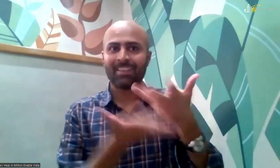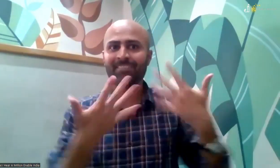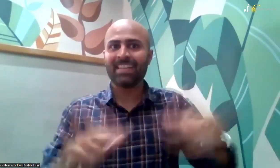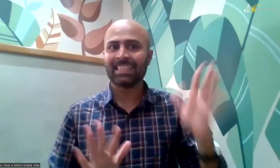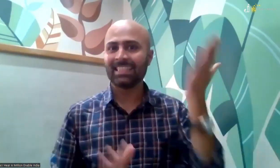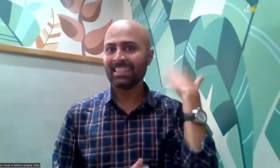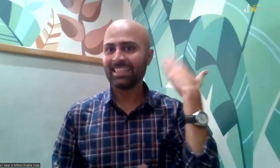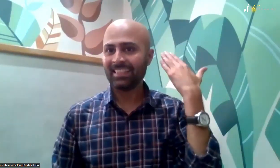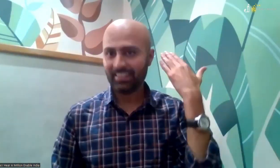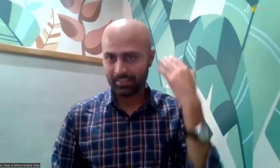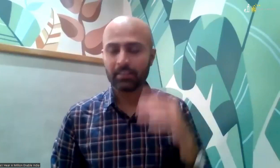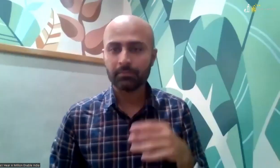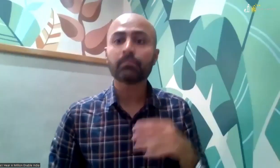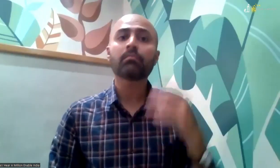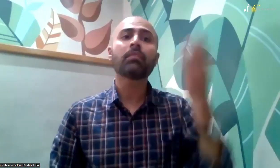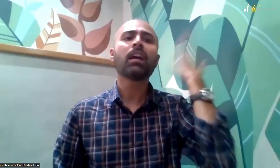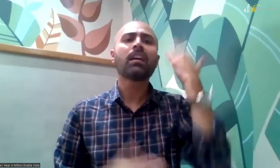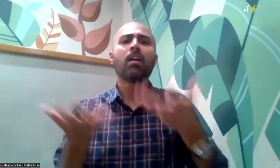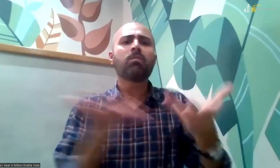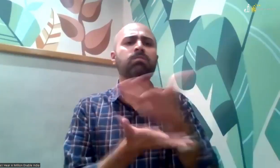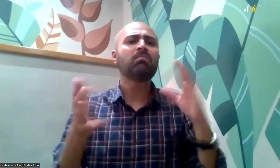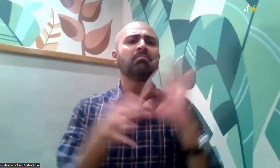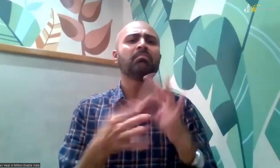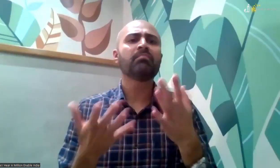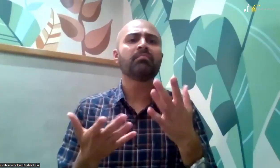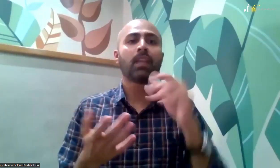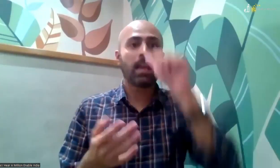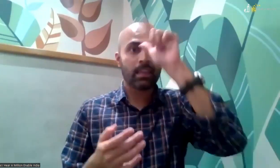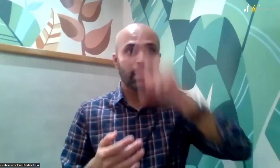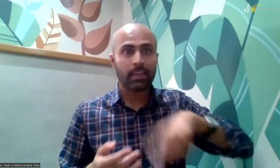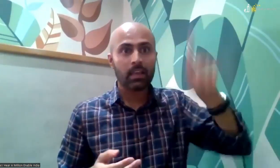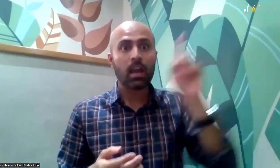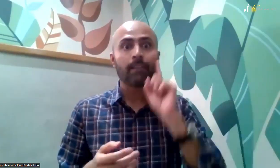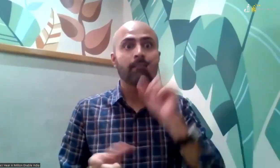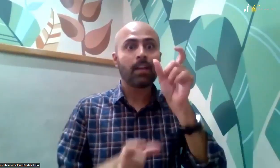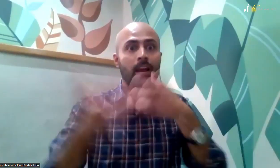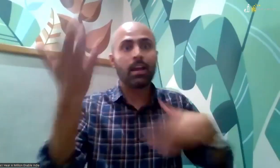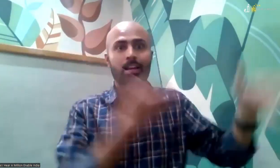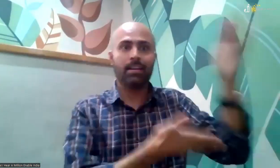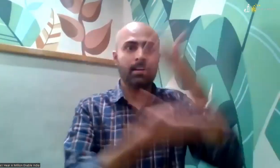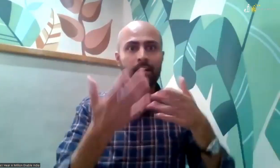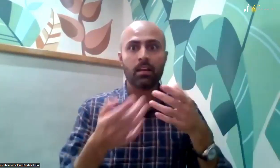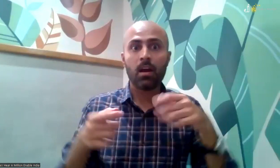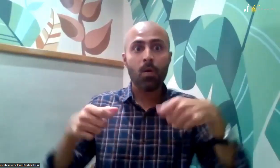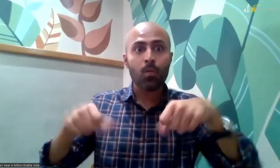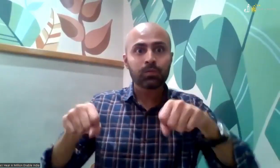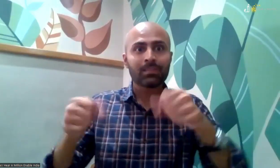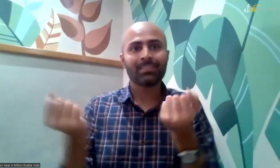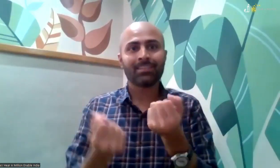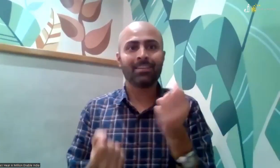to the driving license. I hope you remember we had the first panel discussion. So the discussion was related to